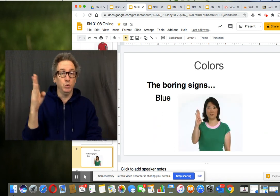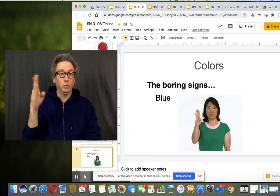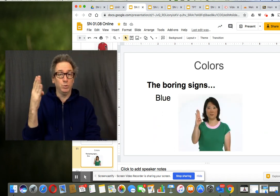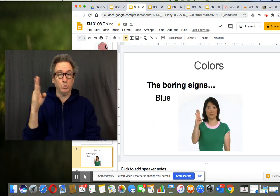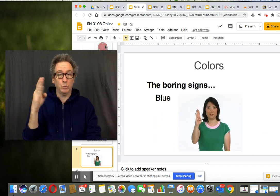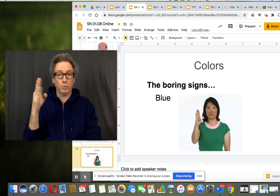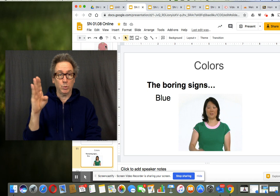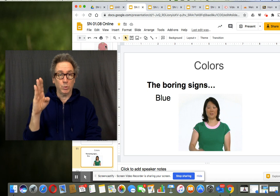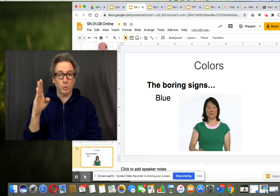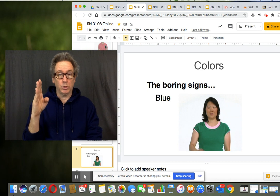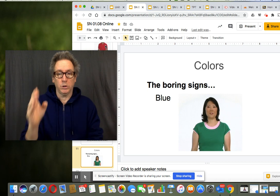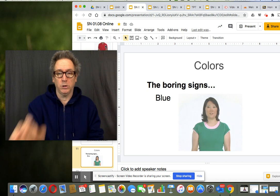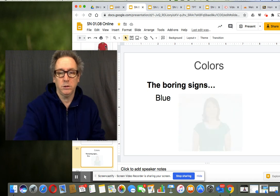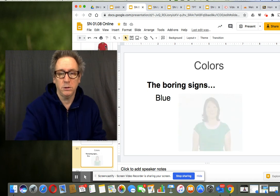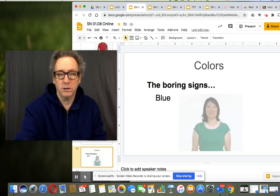blue,